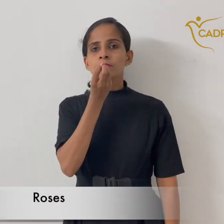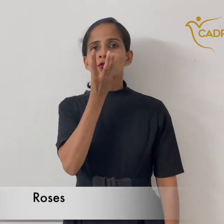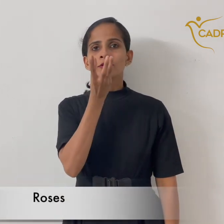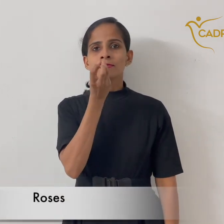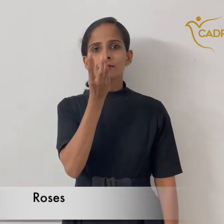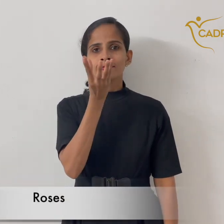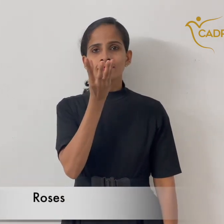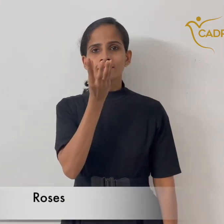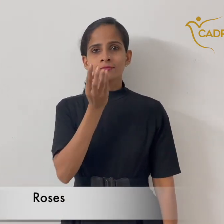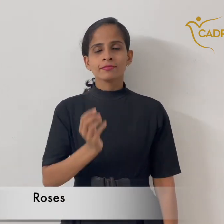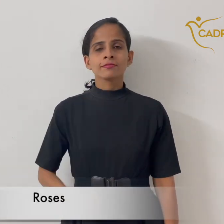Roses.